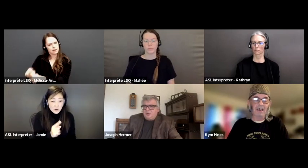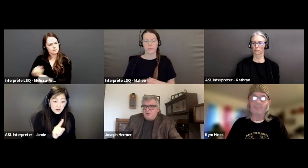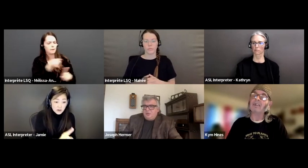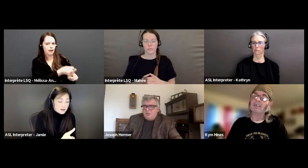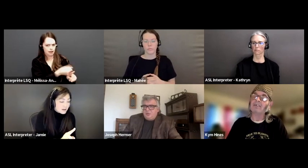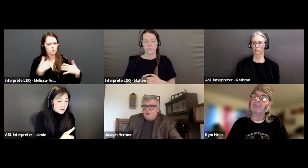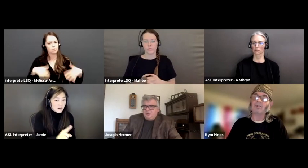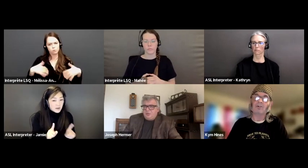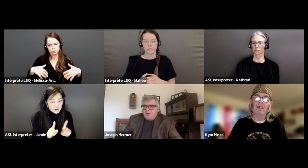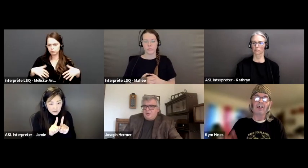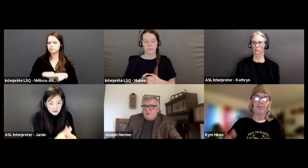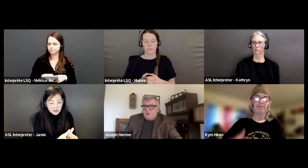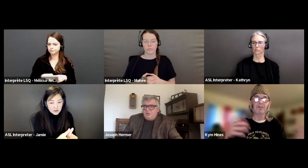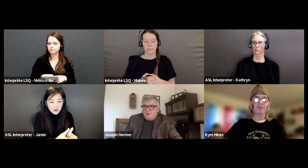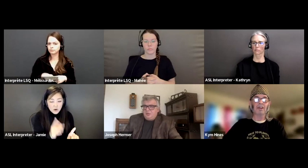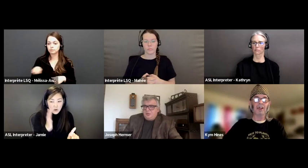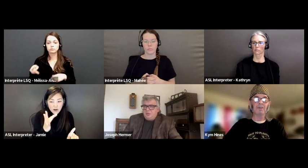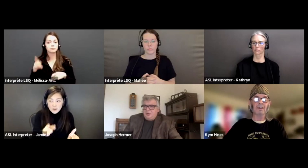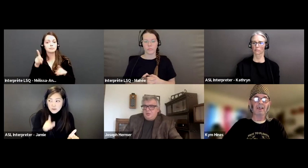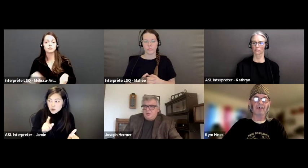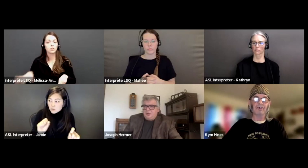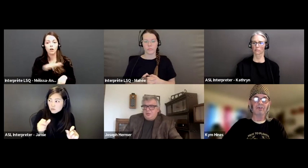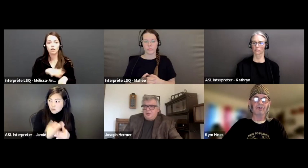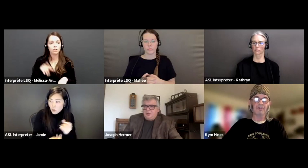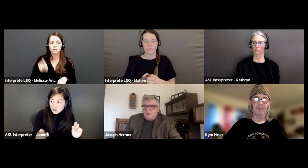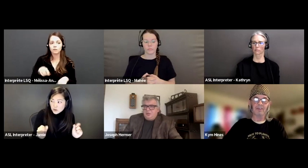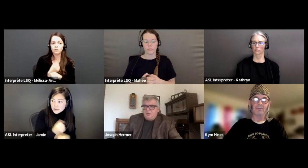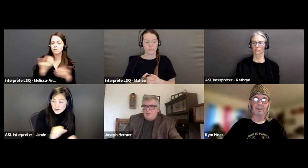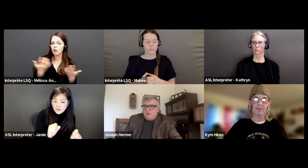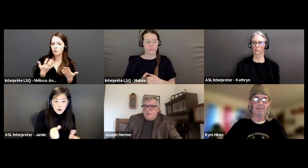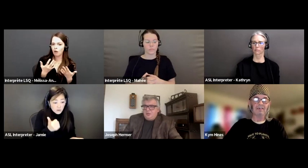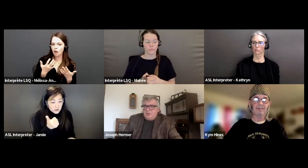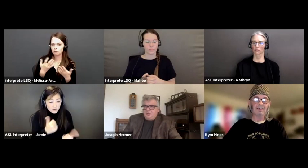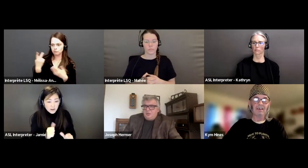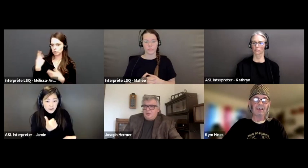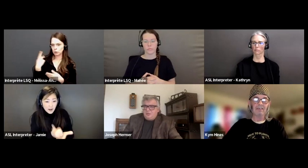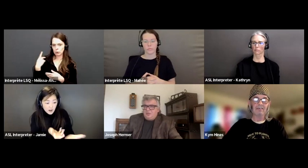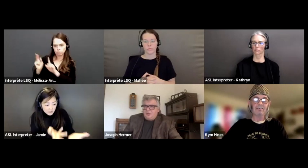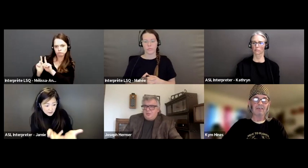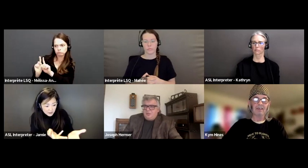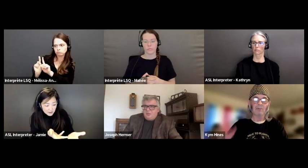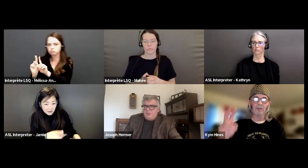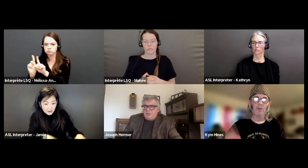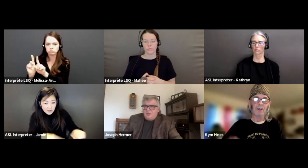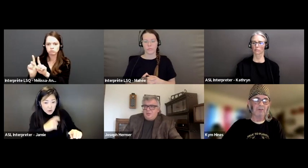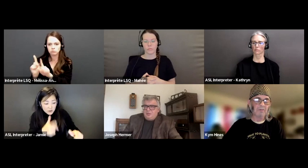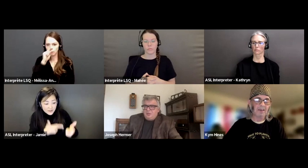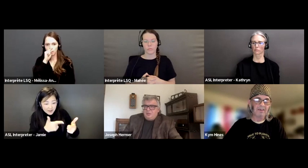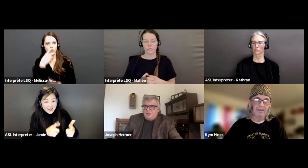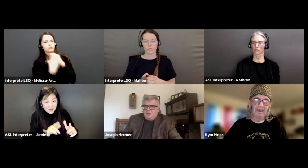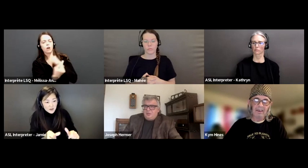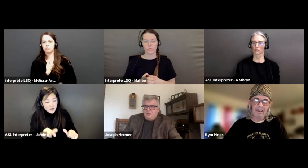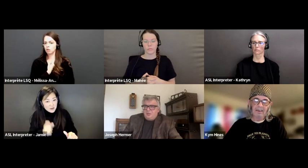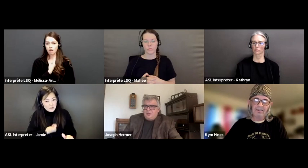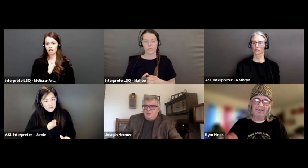about attacks, that kind of thing. So you're out there trying to help the unhoused who are displaced every day. And one other point I want to make